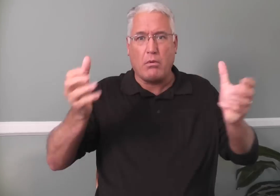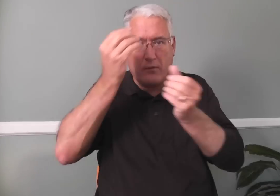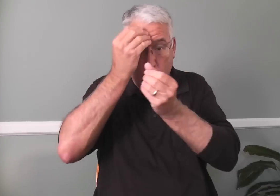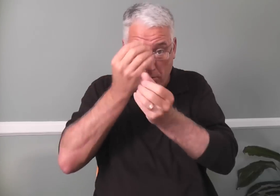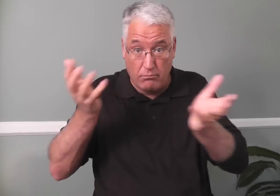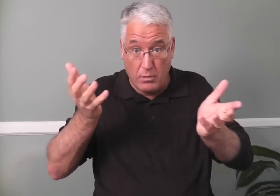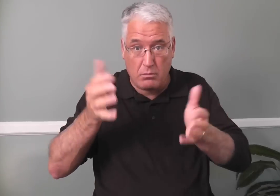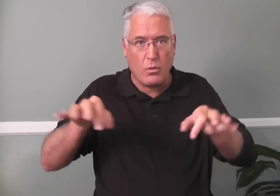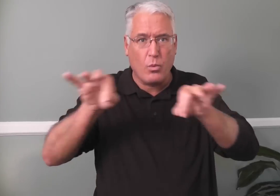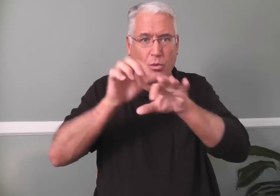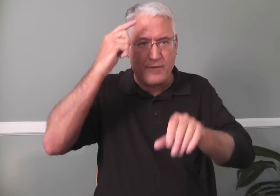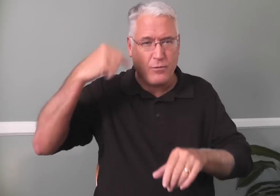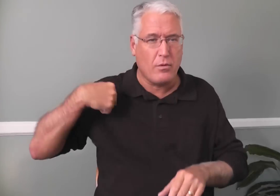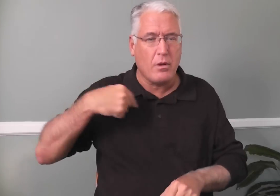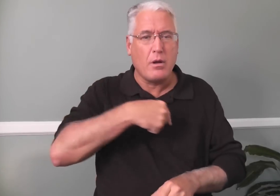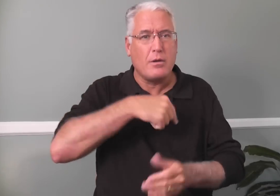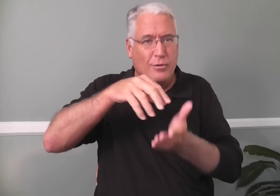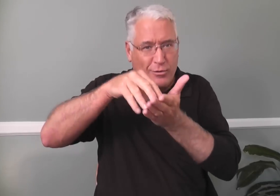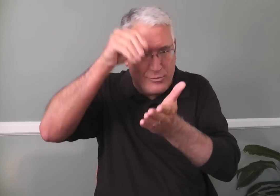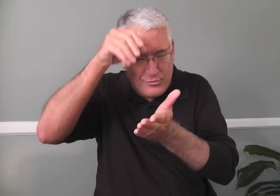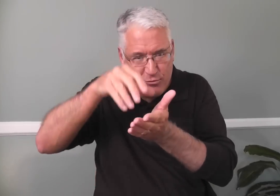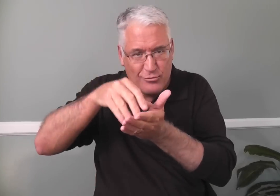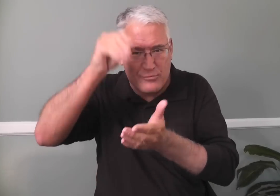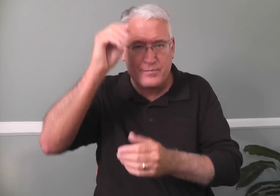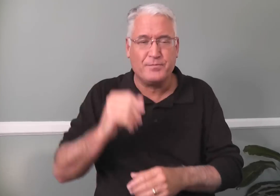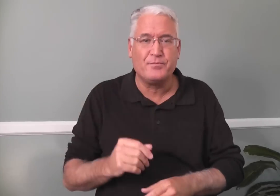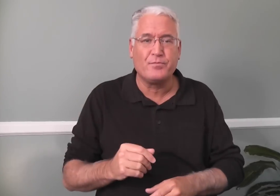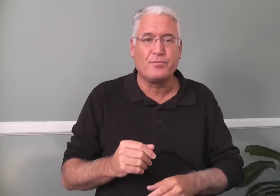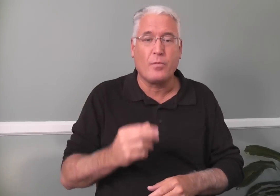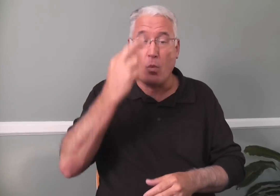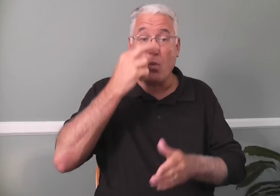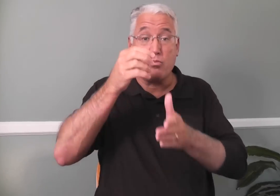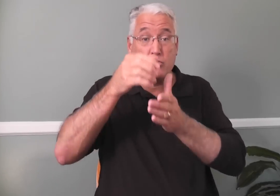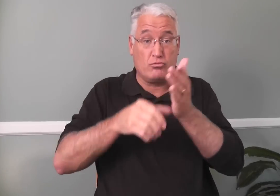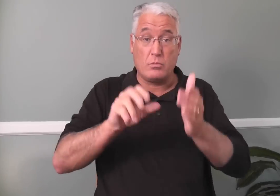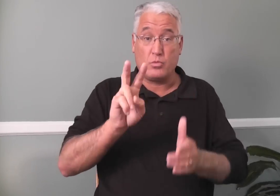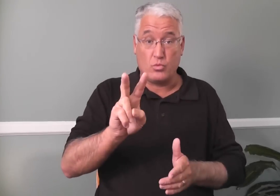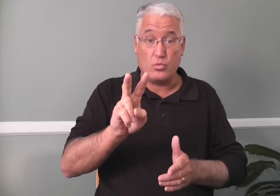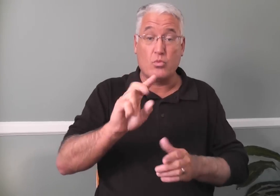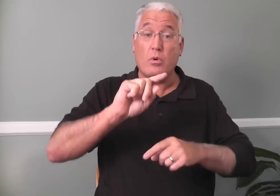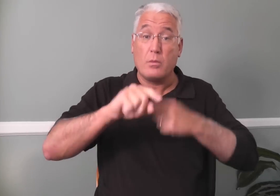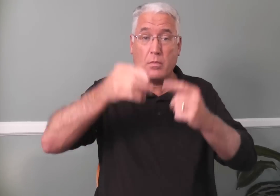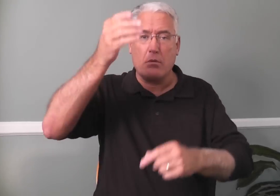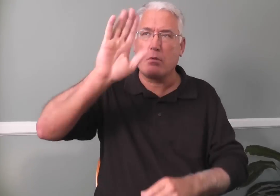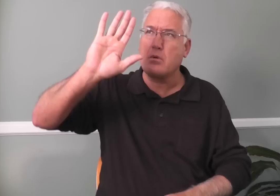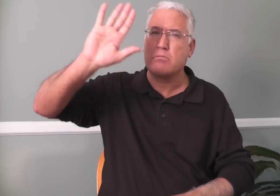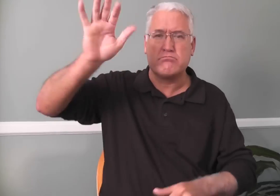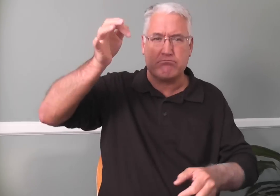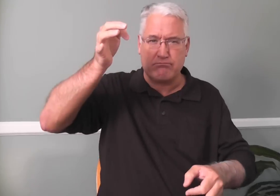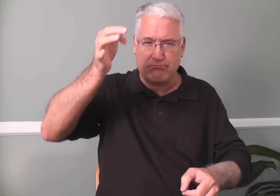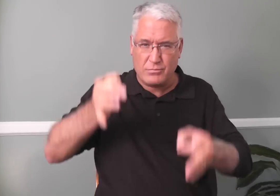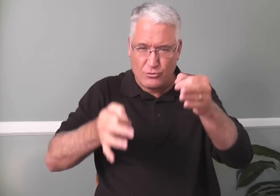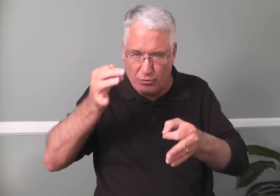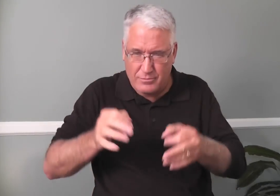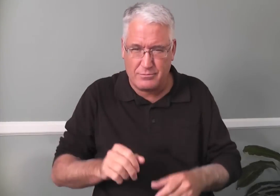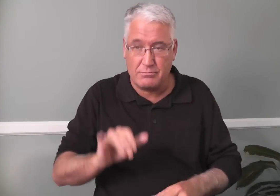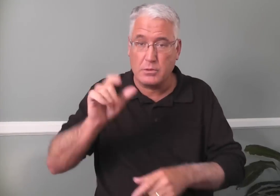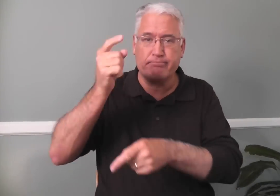long with so much worthy information for us to learn. Romans chapter 2 is about God's judgment,